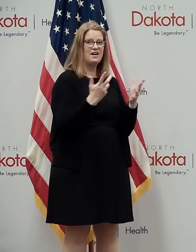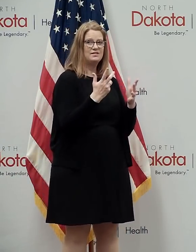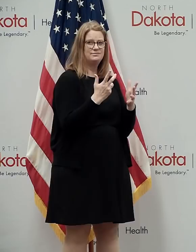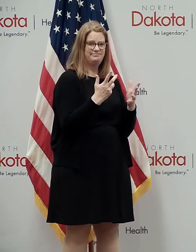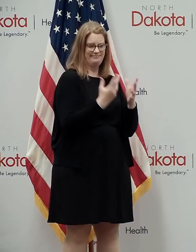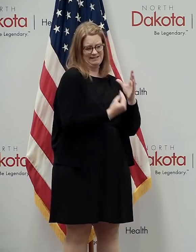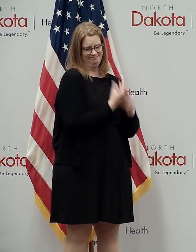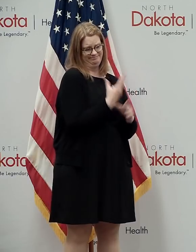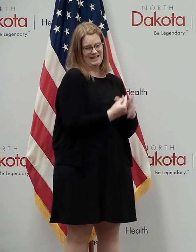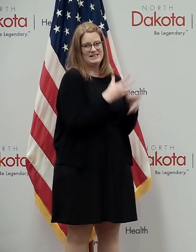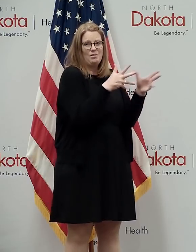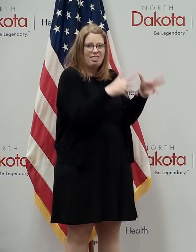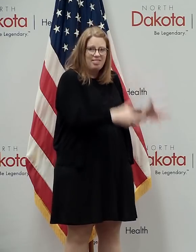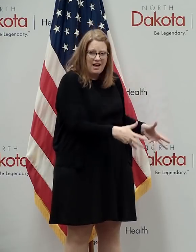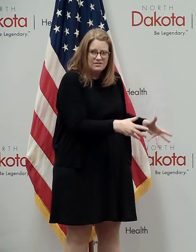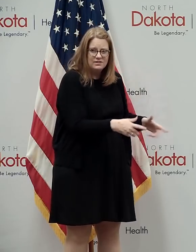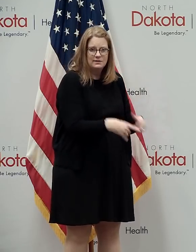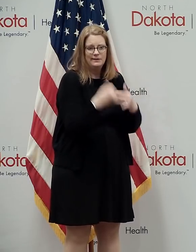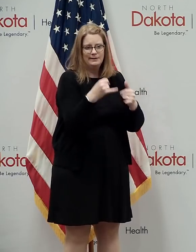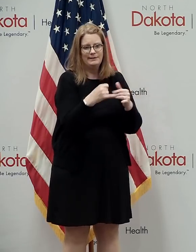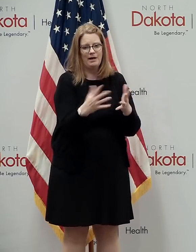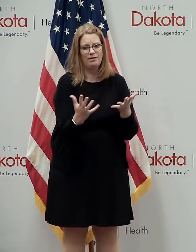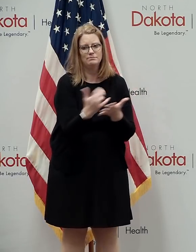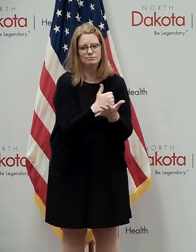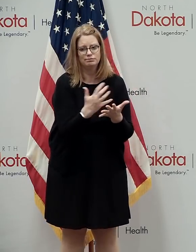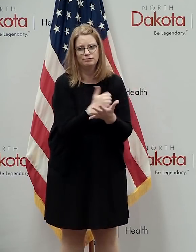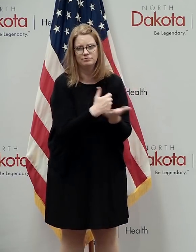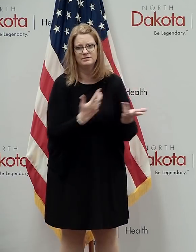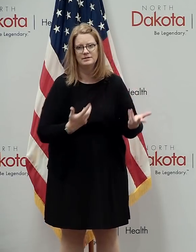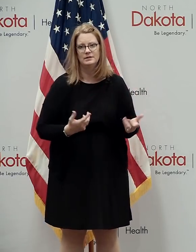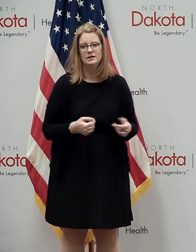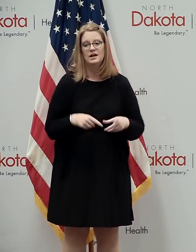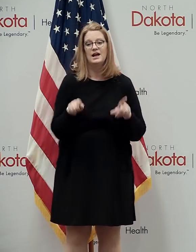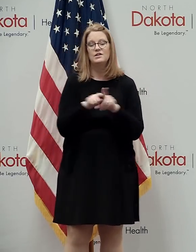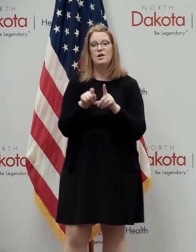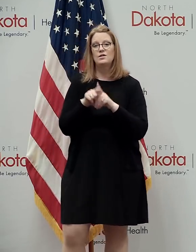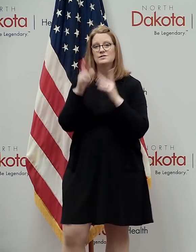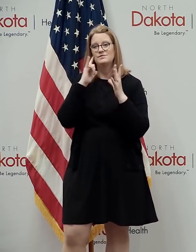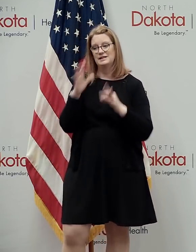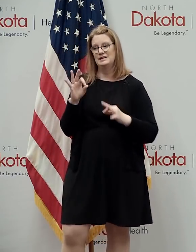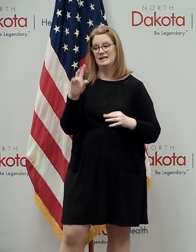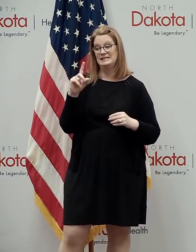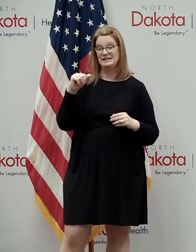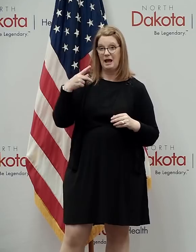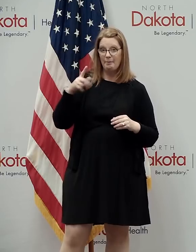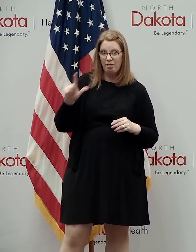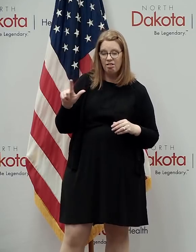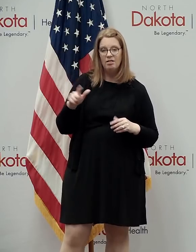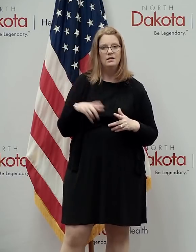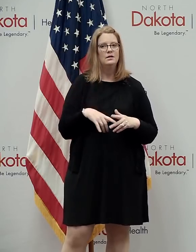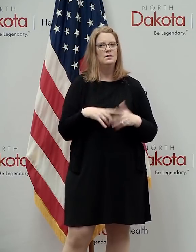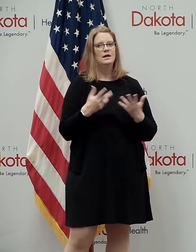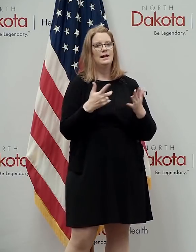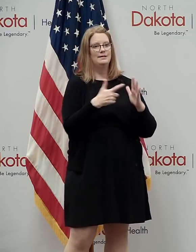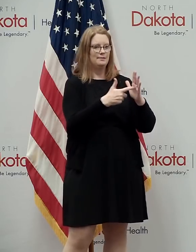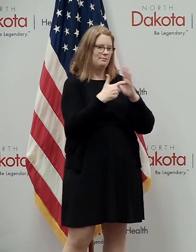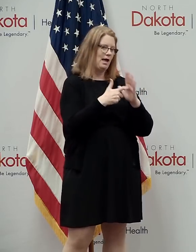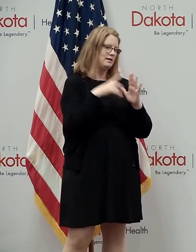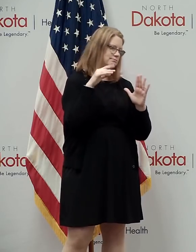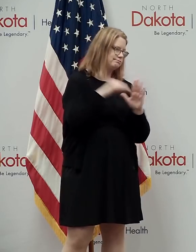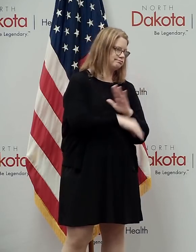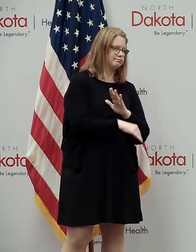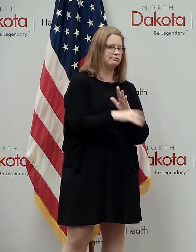that COVID, we throw on top of that the recent ruling on DAPL, we throw on top of that the demand destruction for oil and